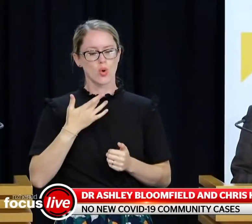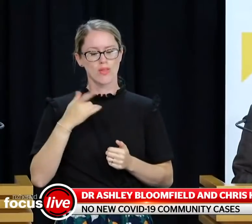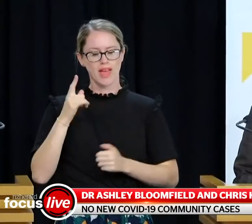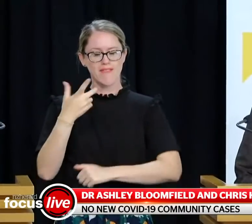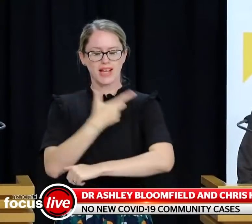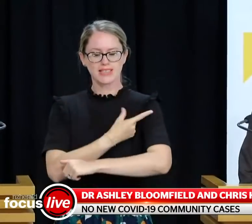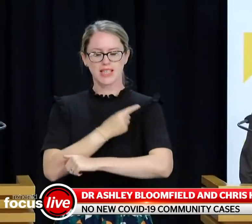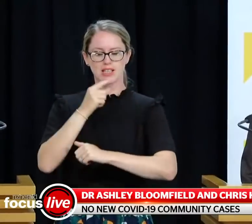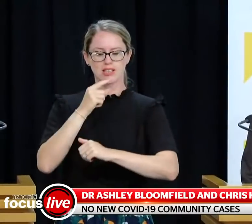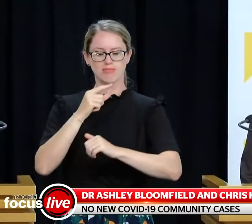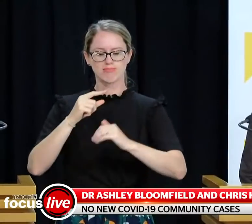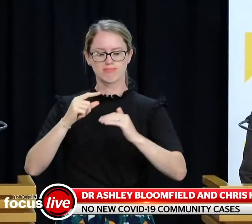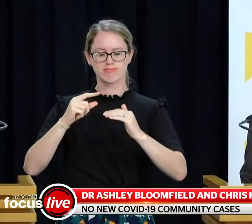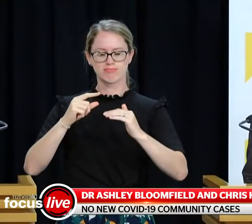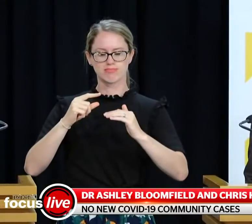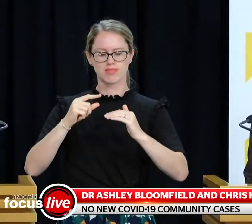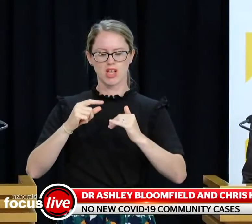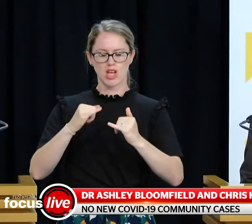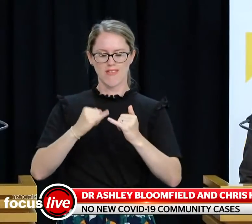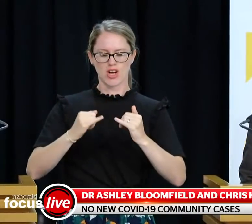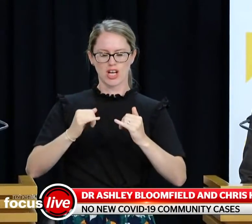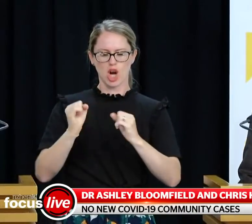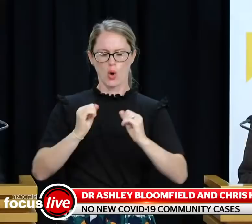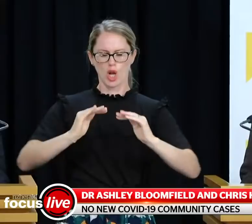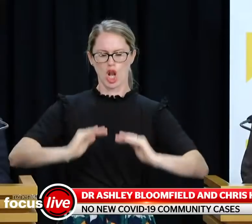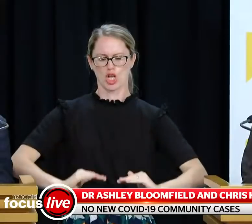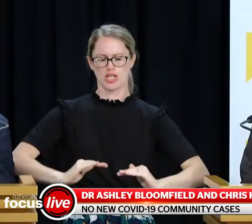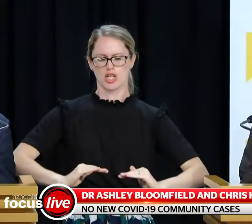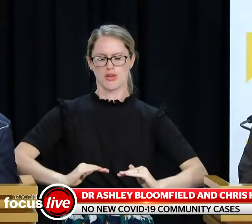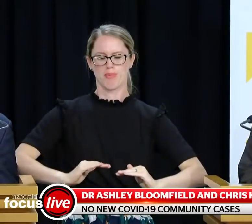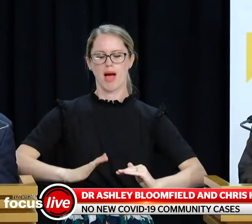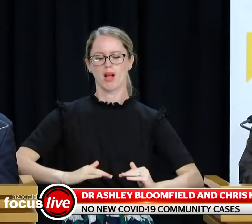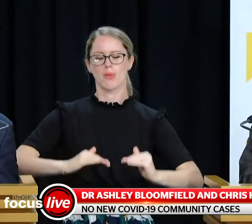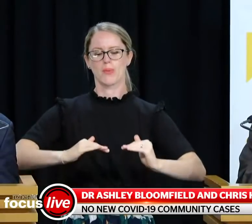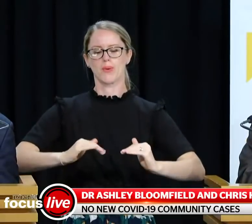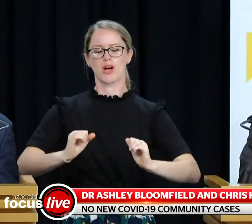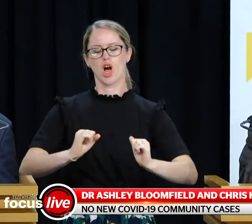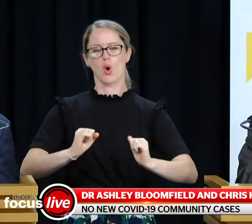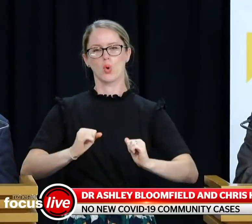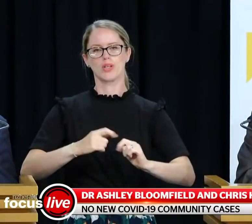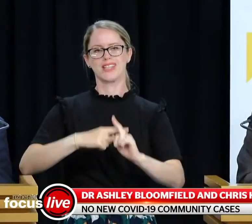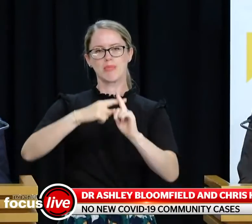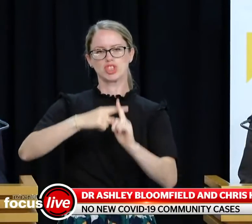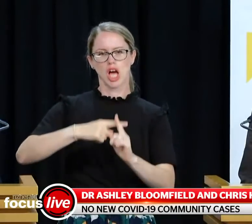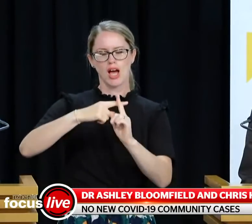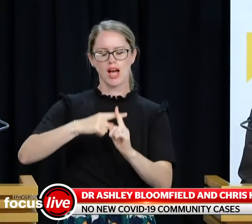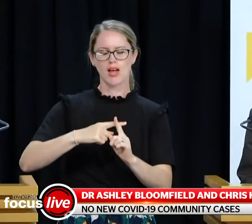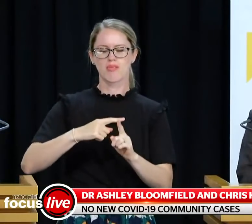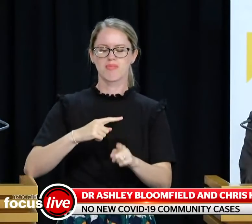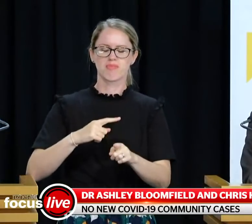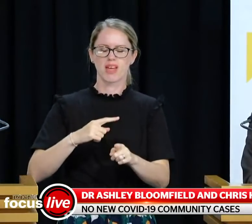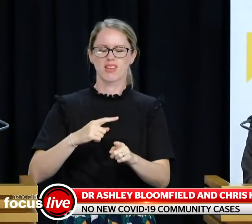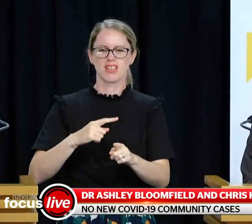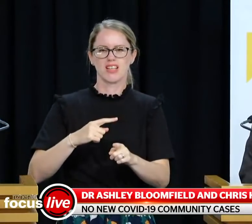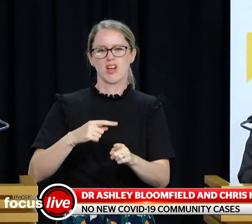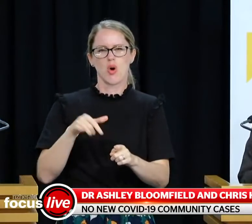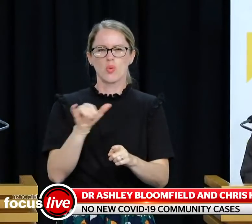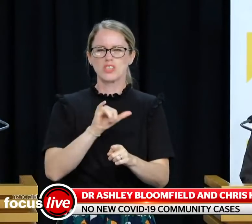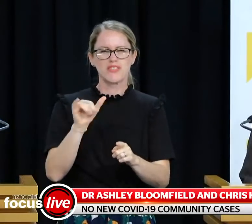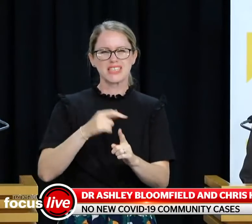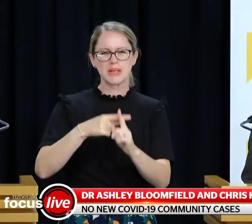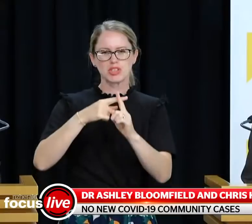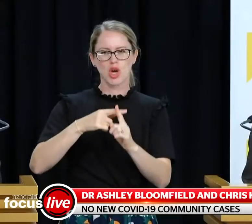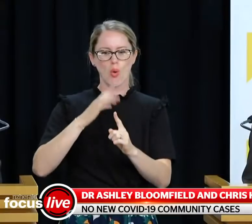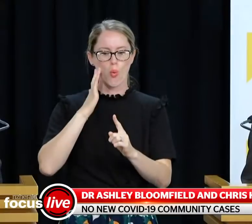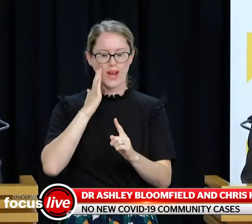a lower temperature rather than ultra-cold. However, the important thing is whichever very low temperature it's stored at,